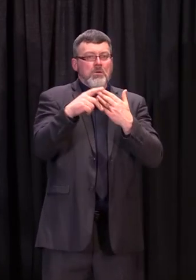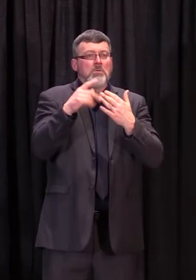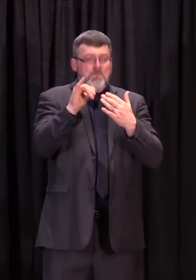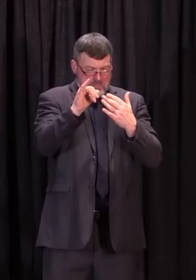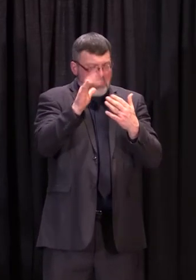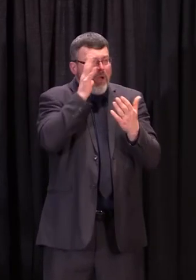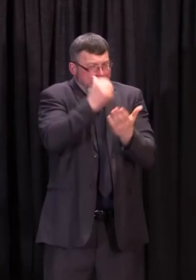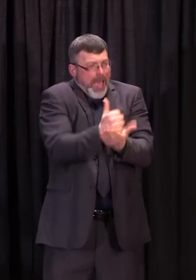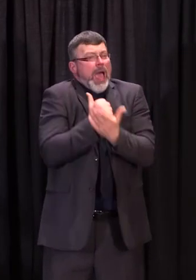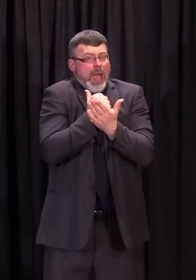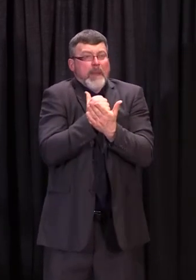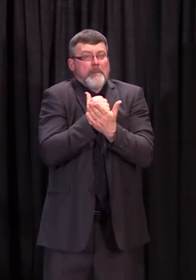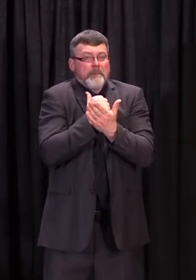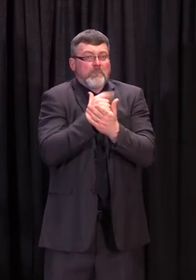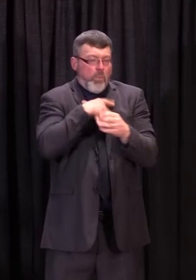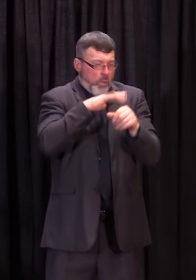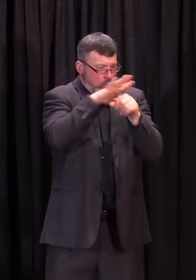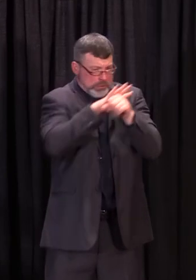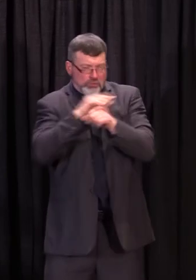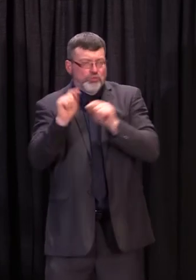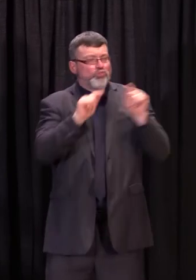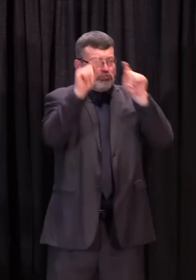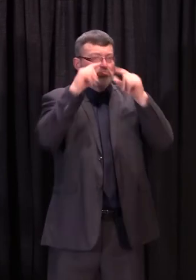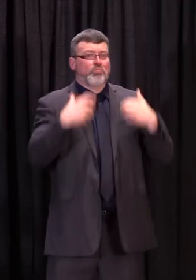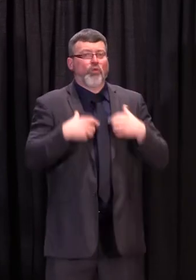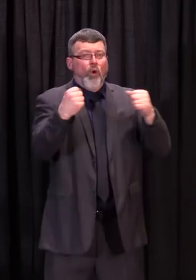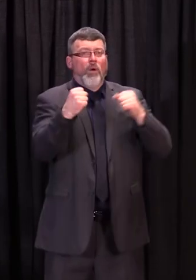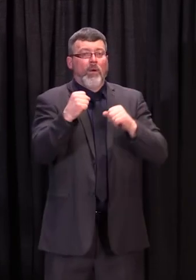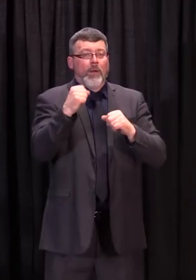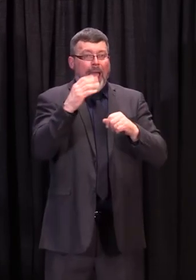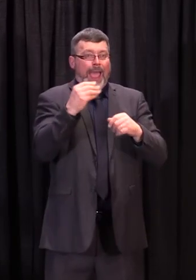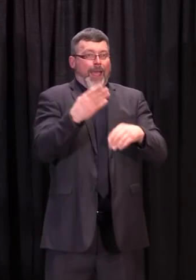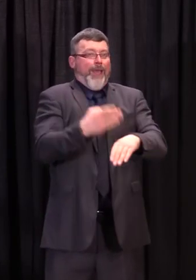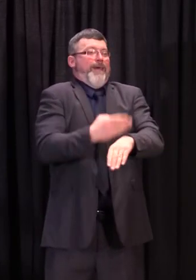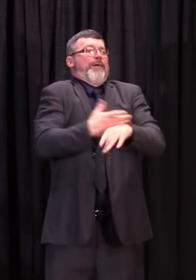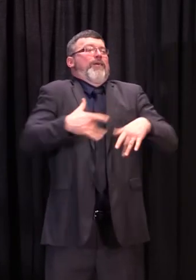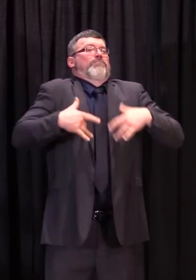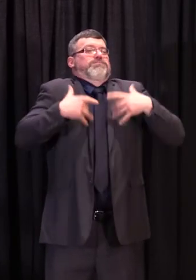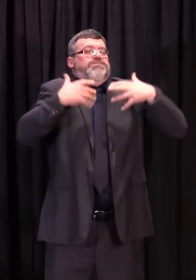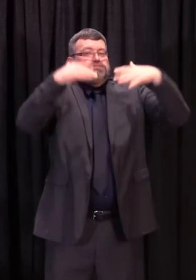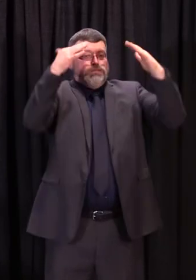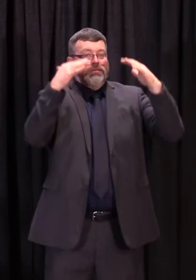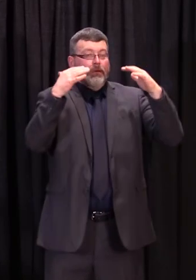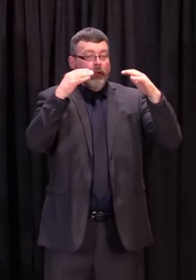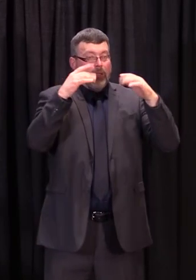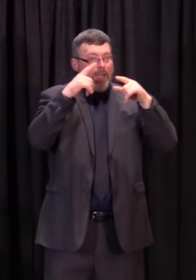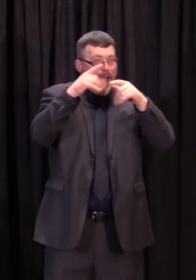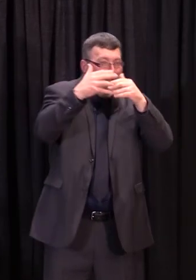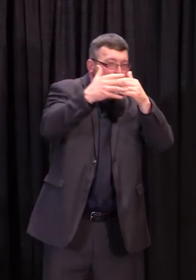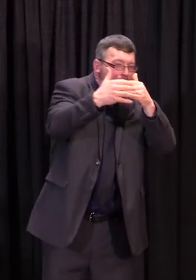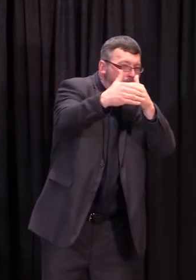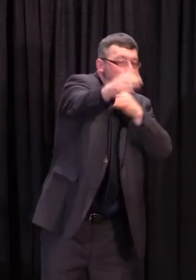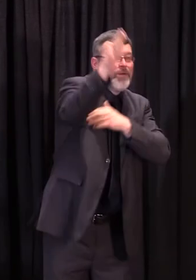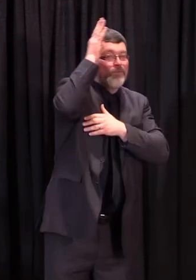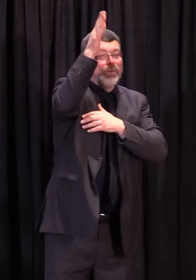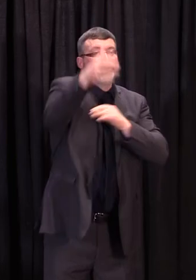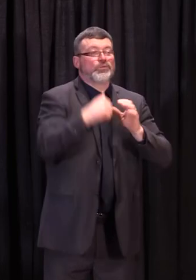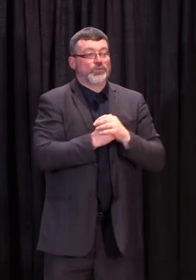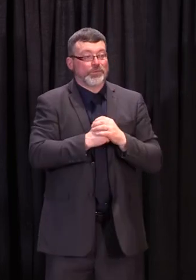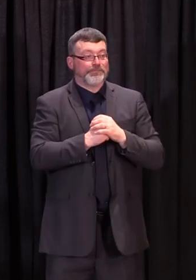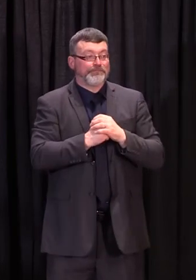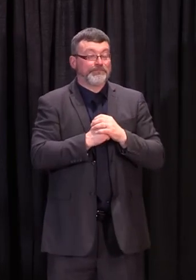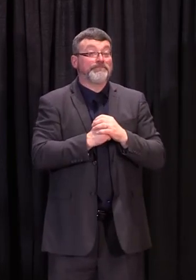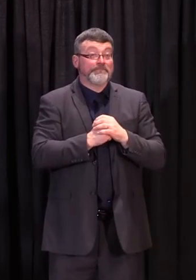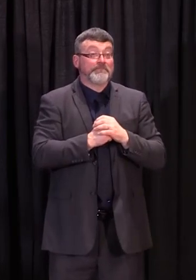regions recover and thrive long into the future. I think most of us would agree that outdoor